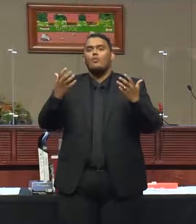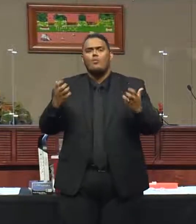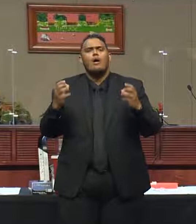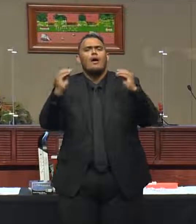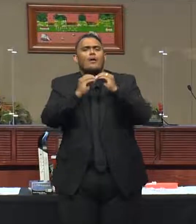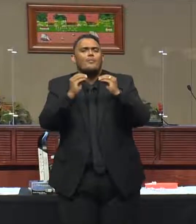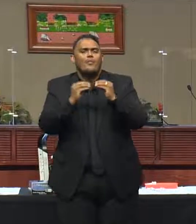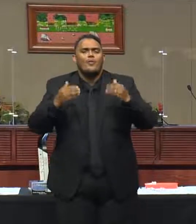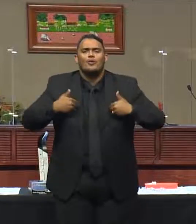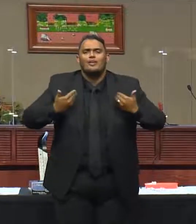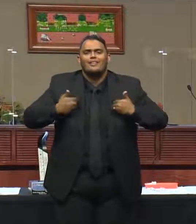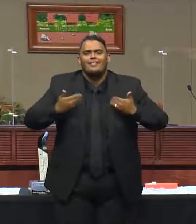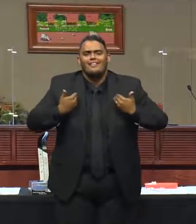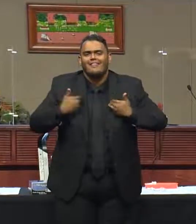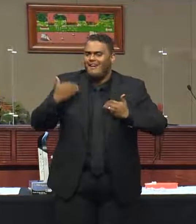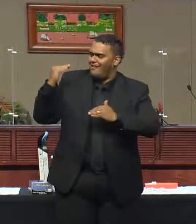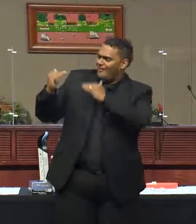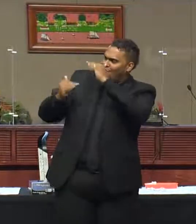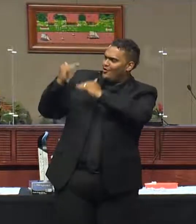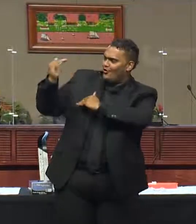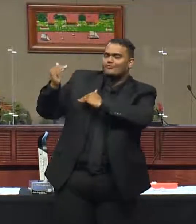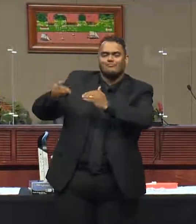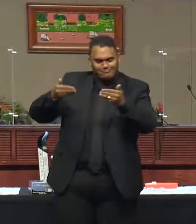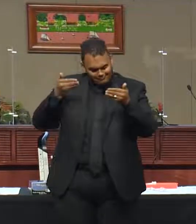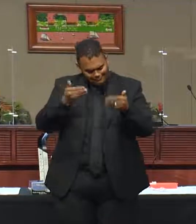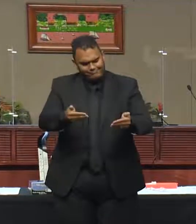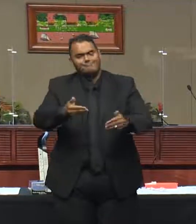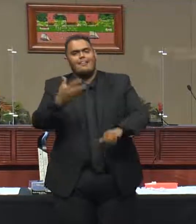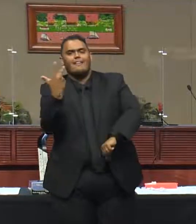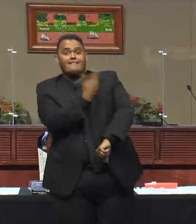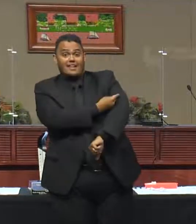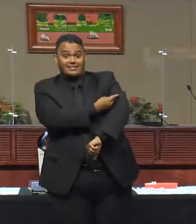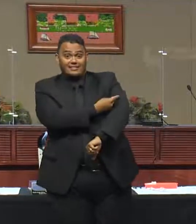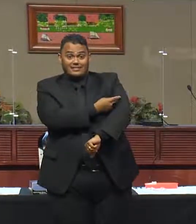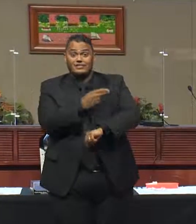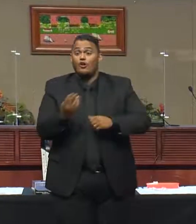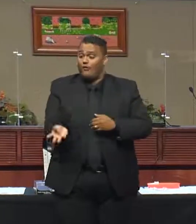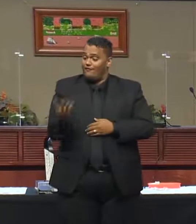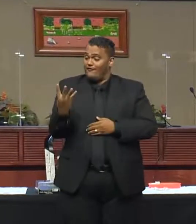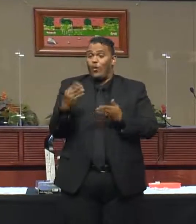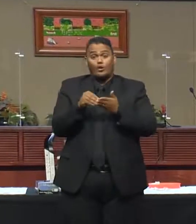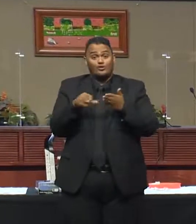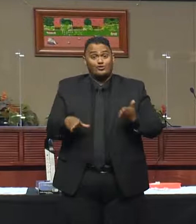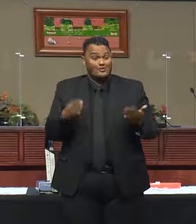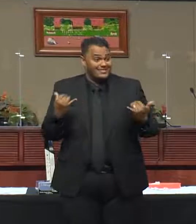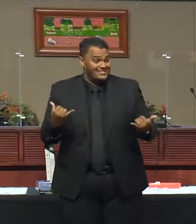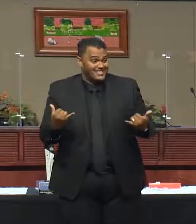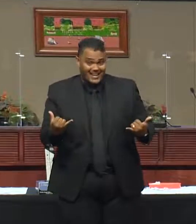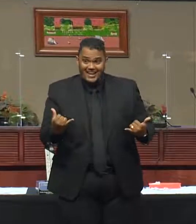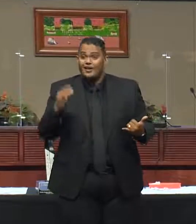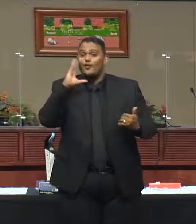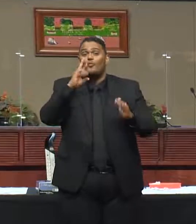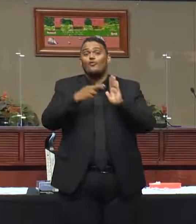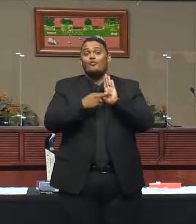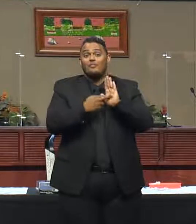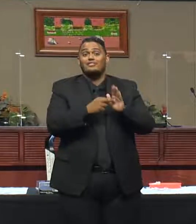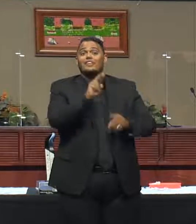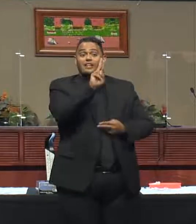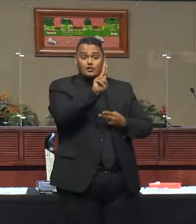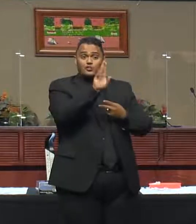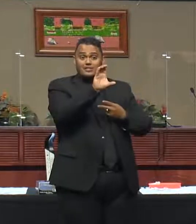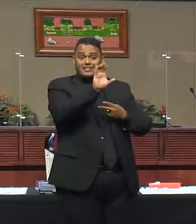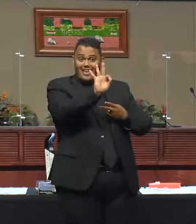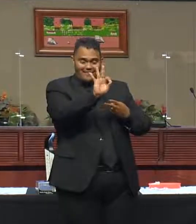our young adults, vaccinated within our community. 4 students representing the University of Central Florida,